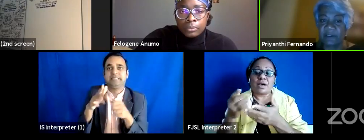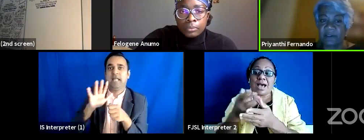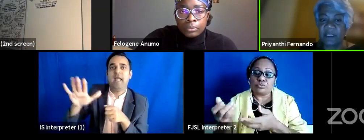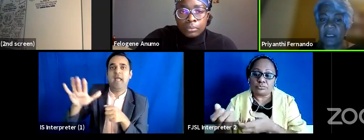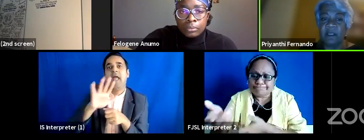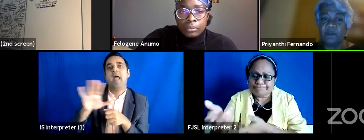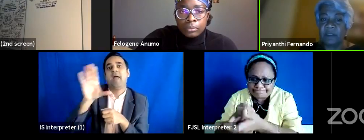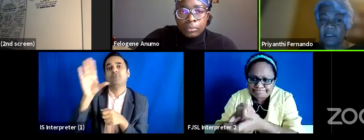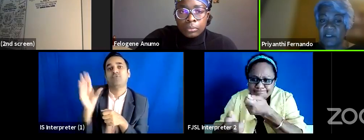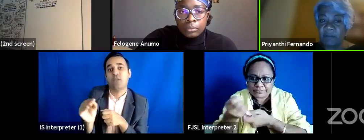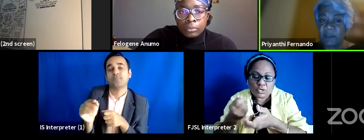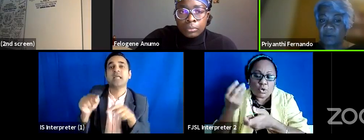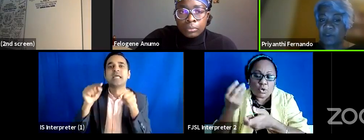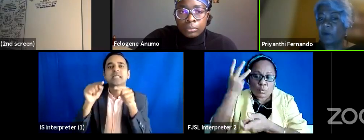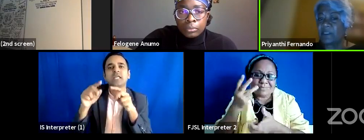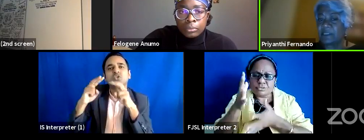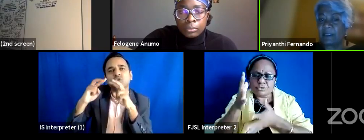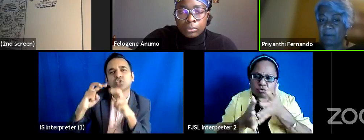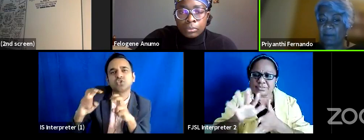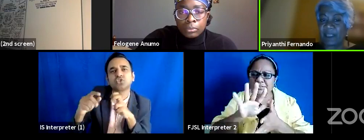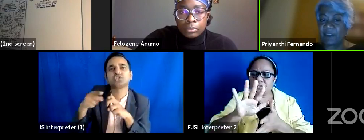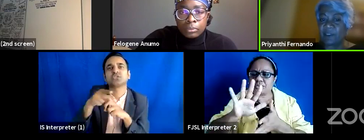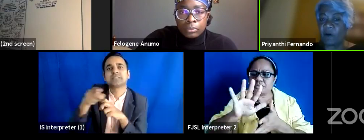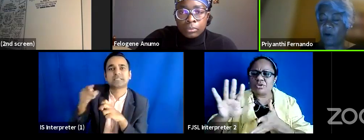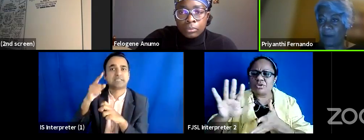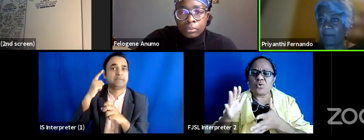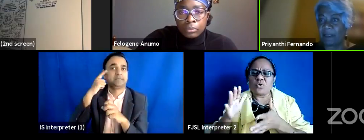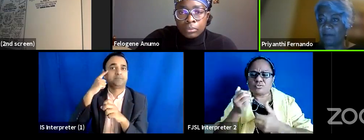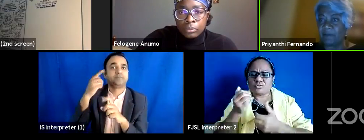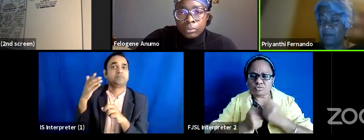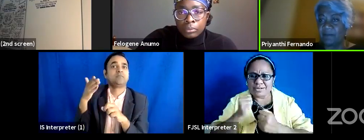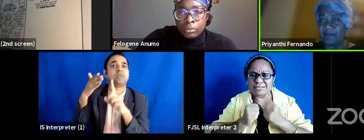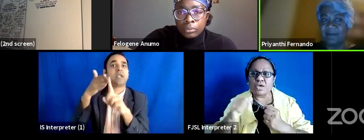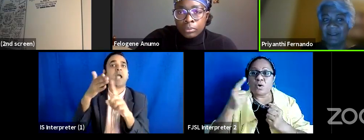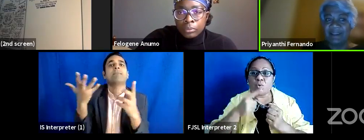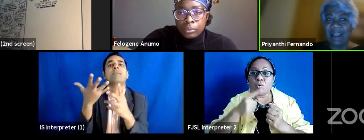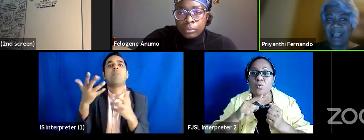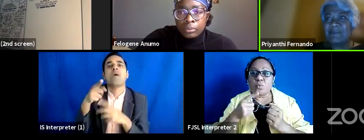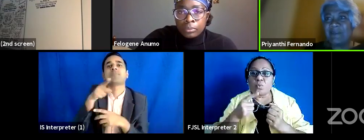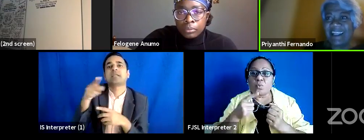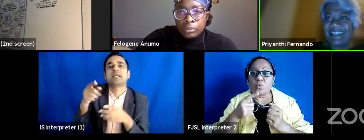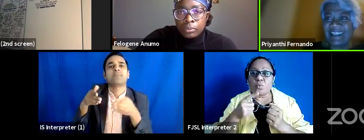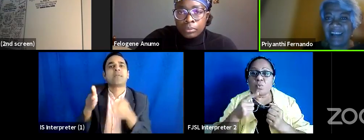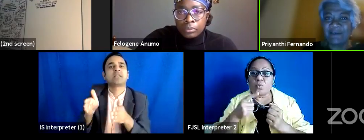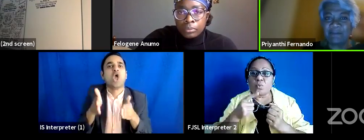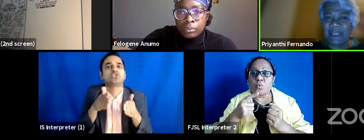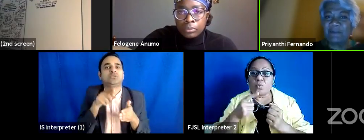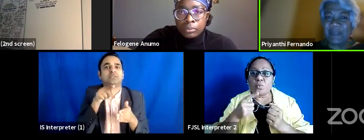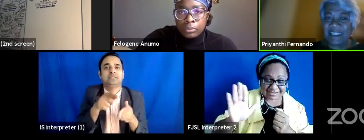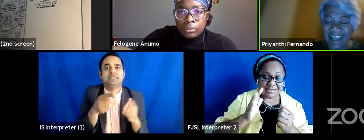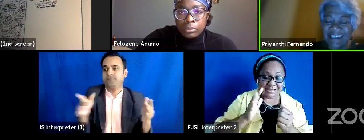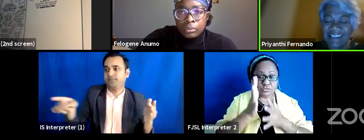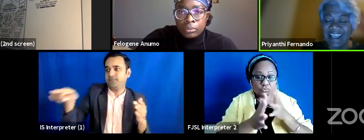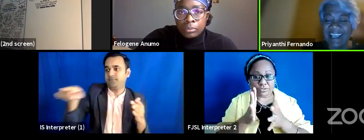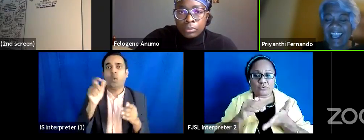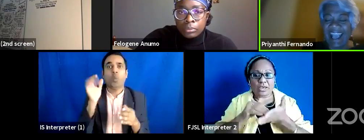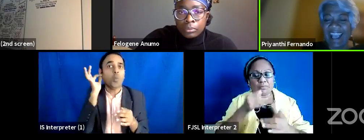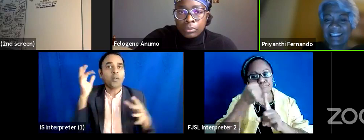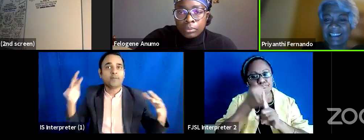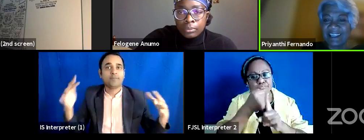and struggles to contribute towards the liberation of women. Thanks, Melania, for being with